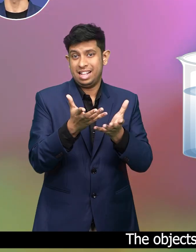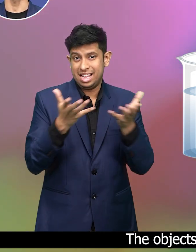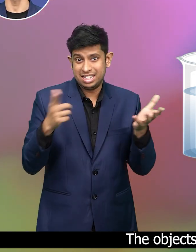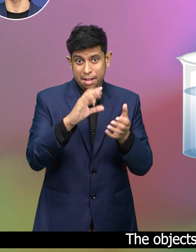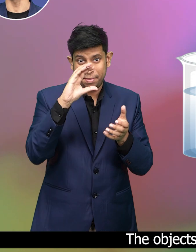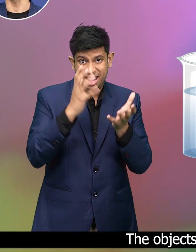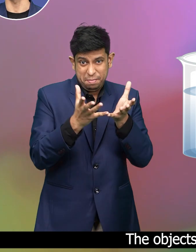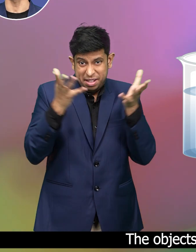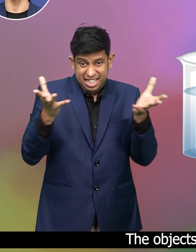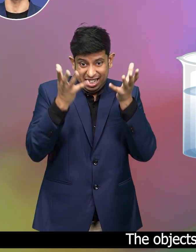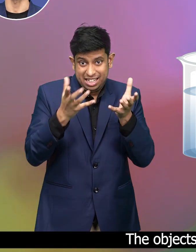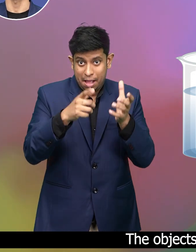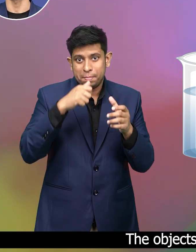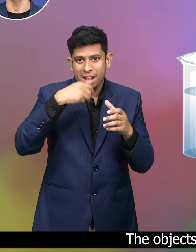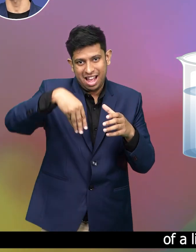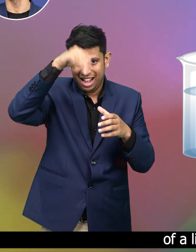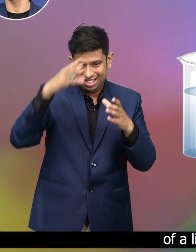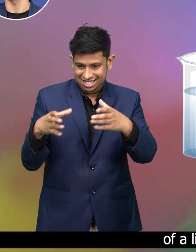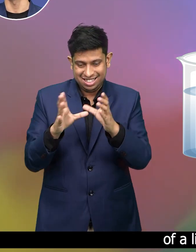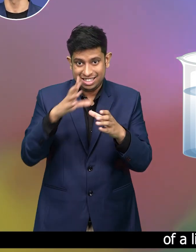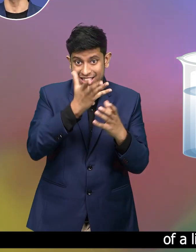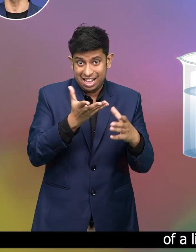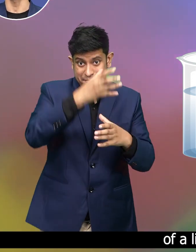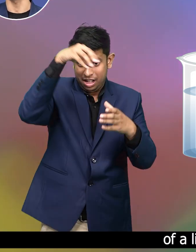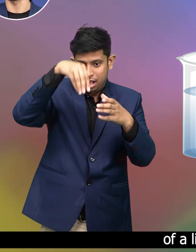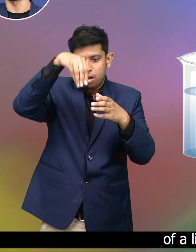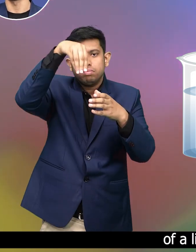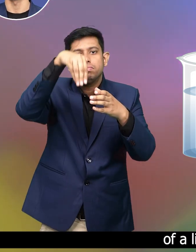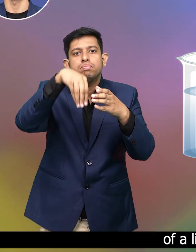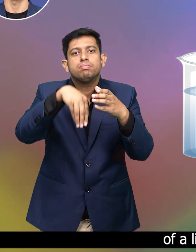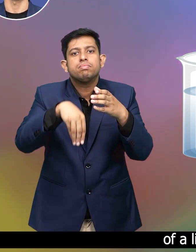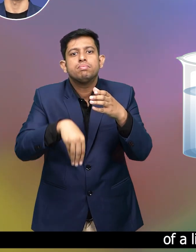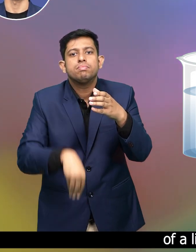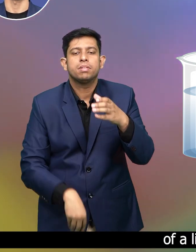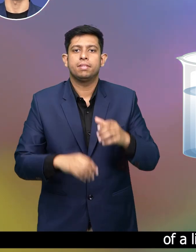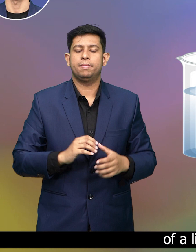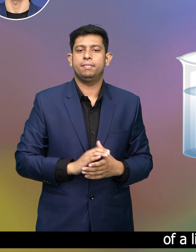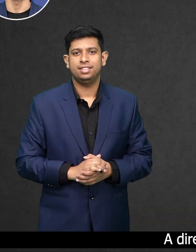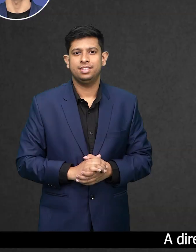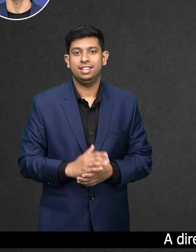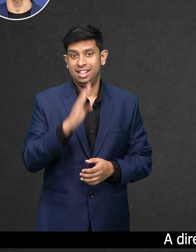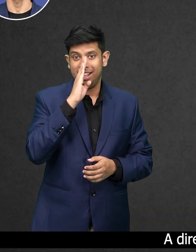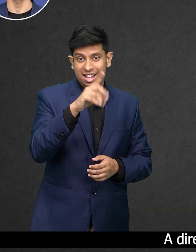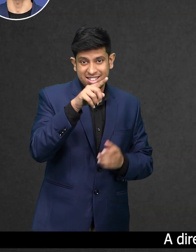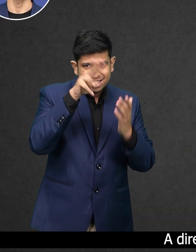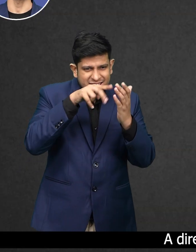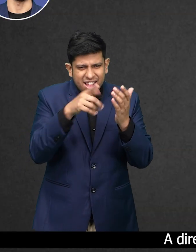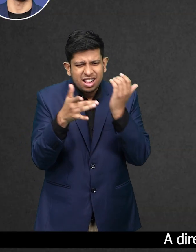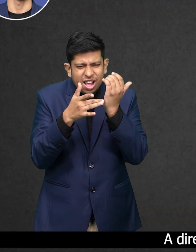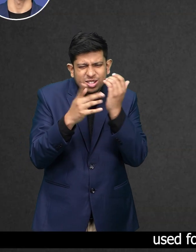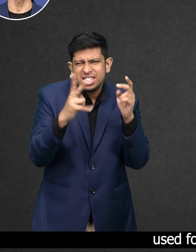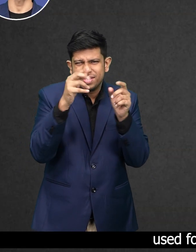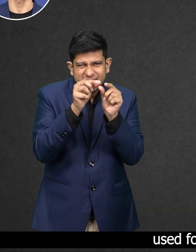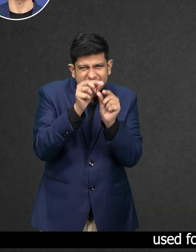The objects of density greater than that of a liquid sink in the liquid. A direct reading